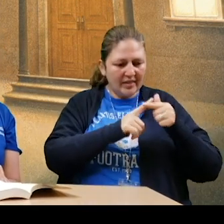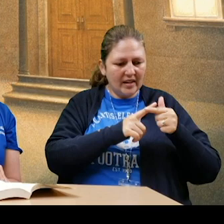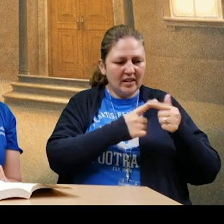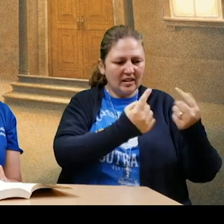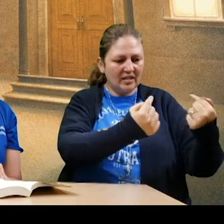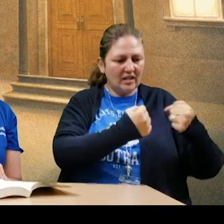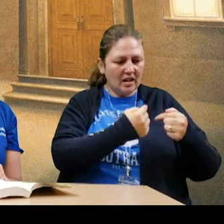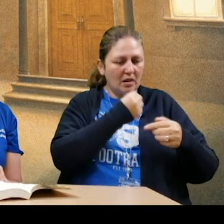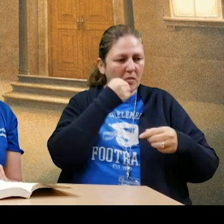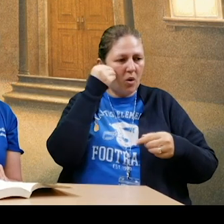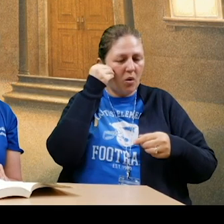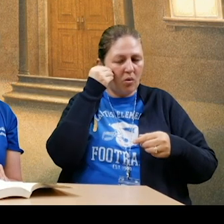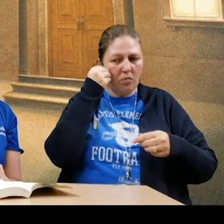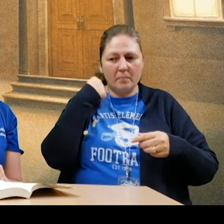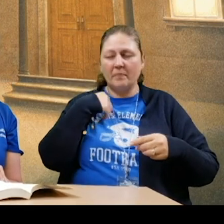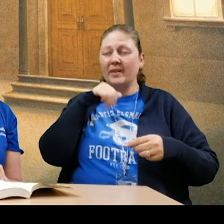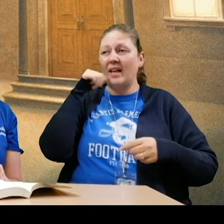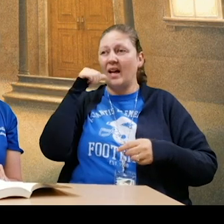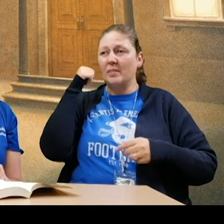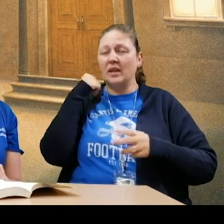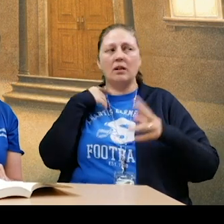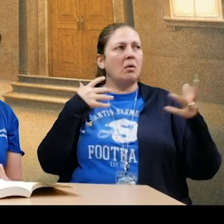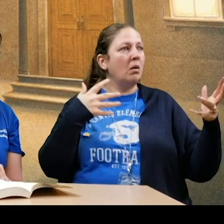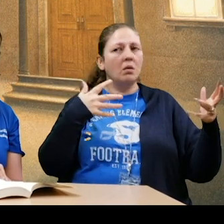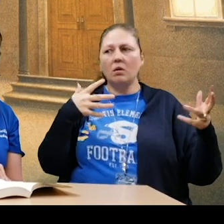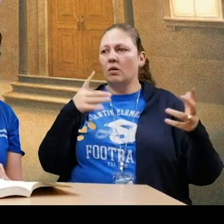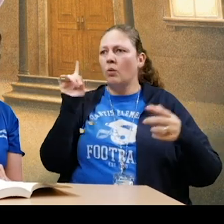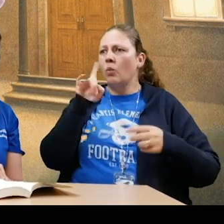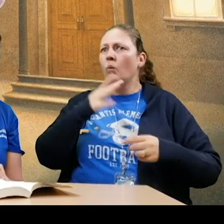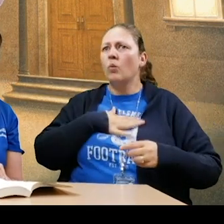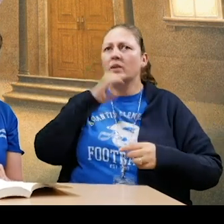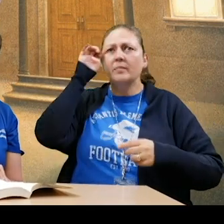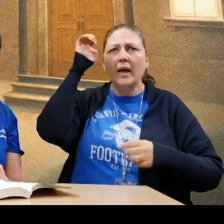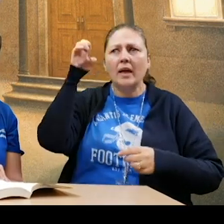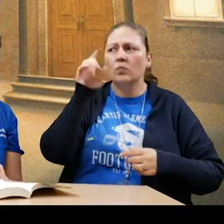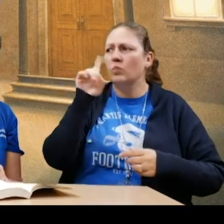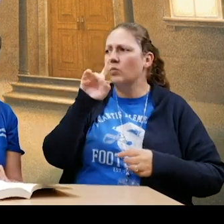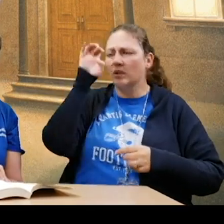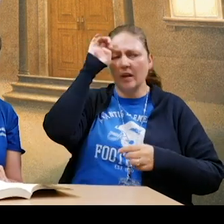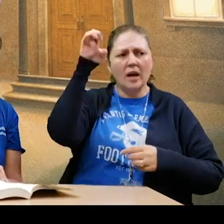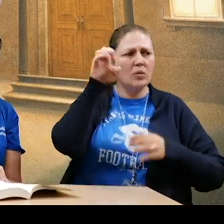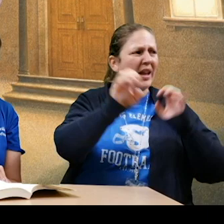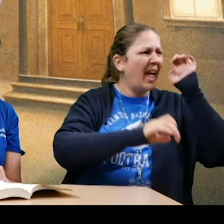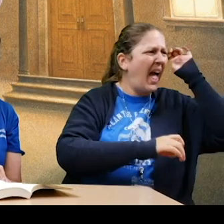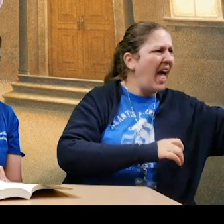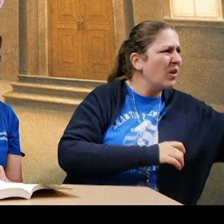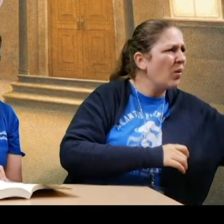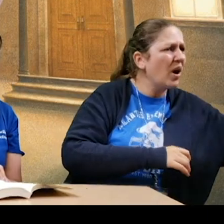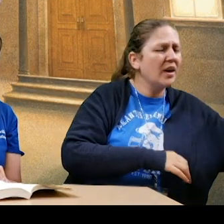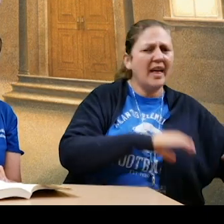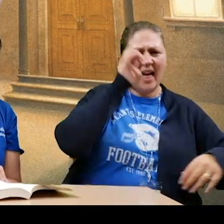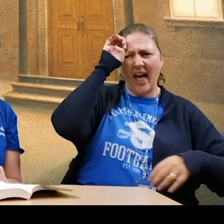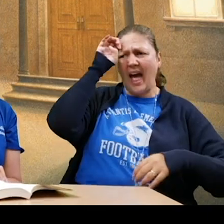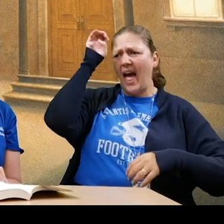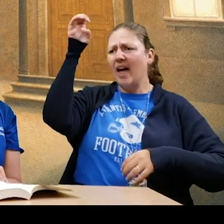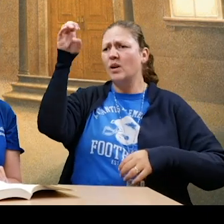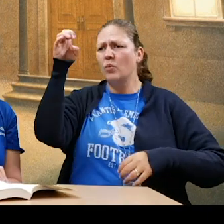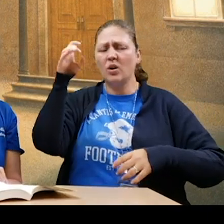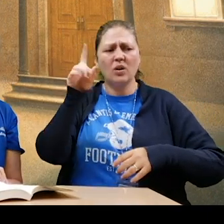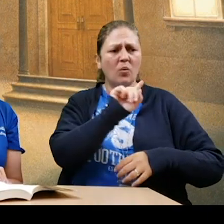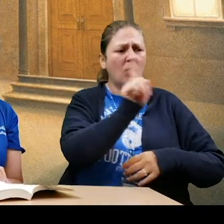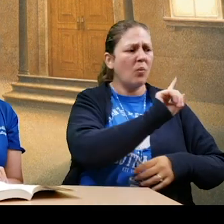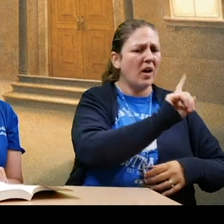school and found him missing and ran from room to room calling his name. "Edward!" she shouted.